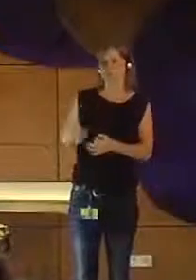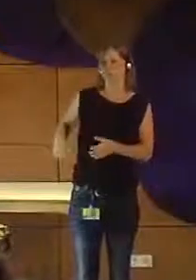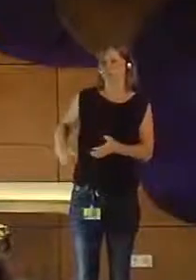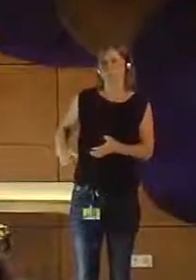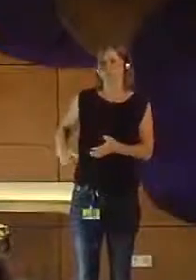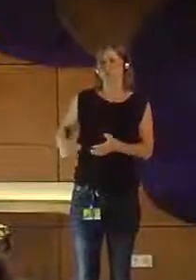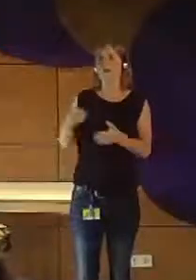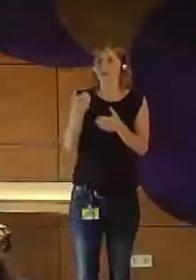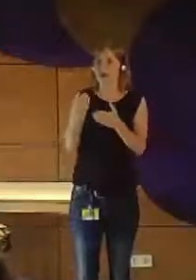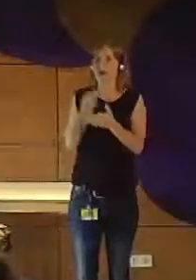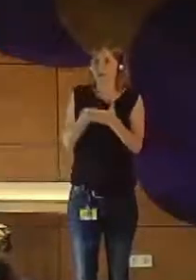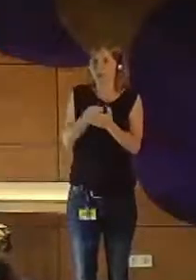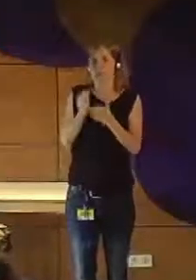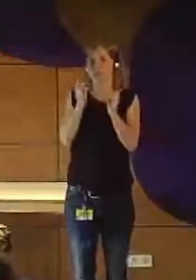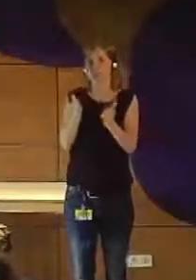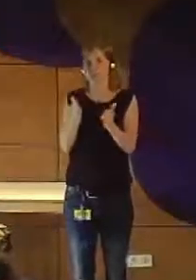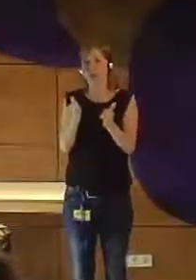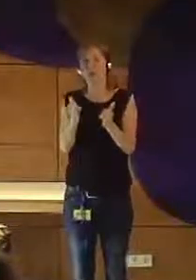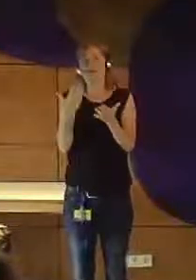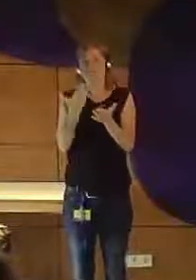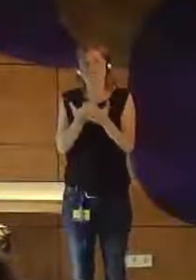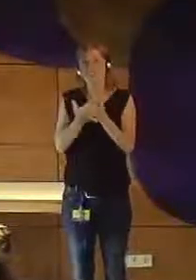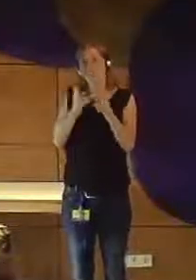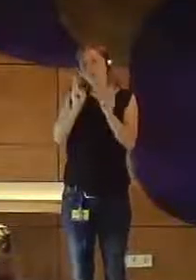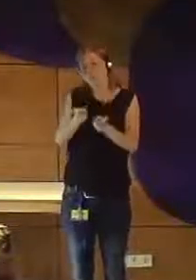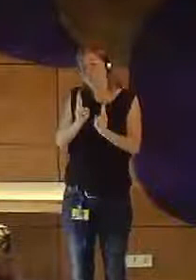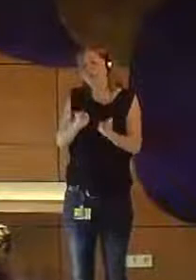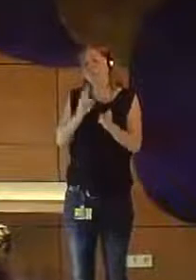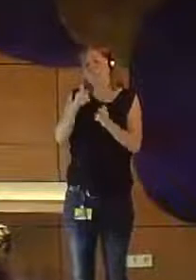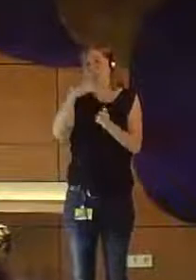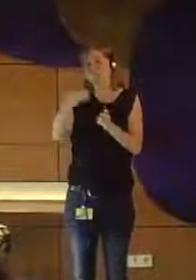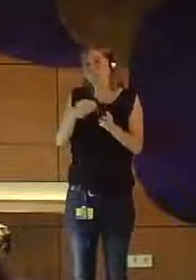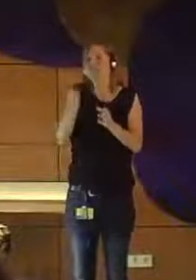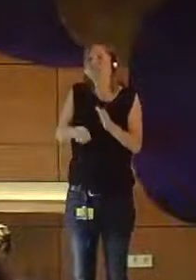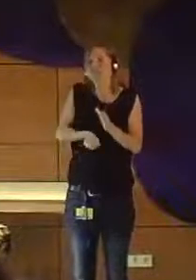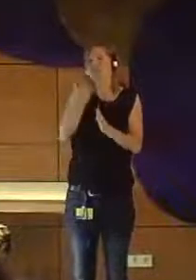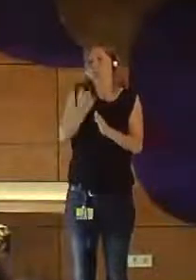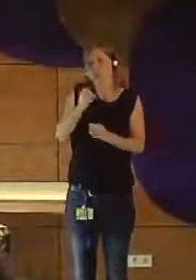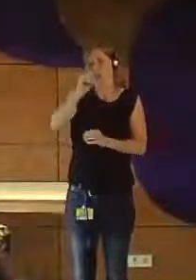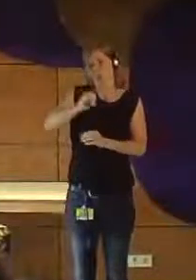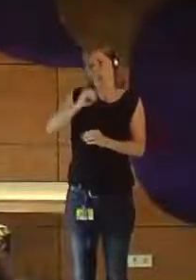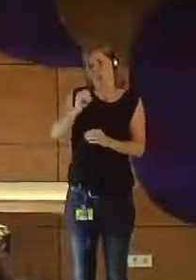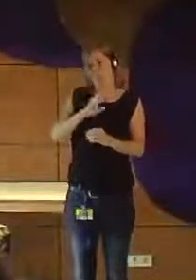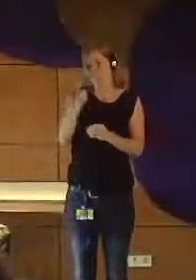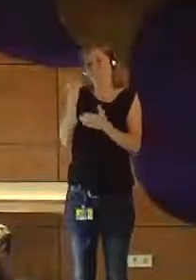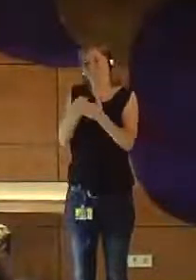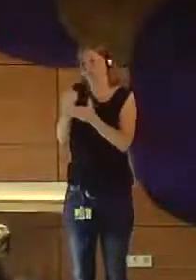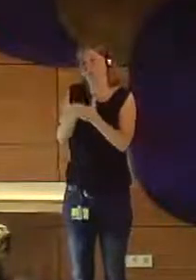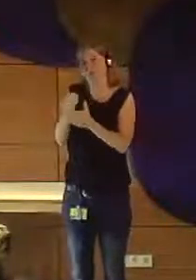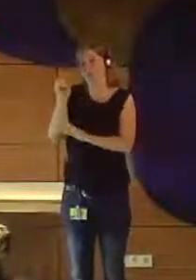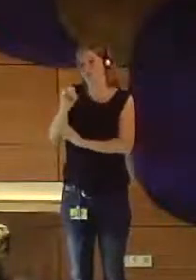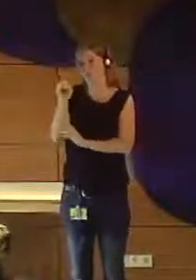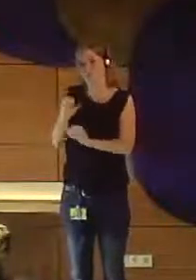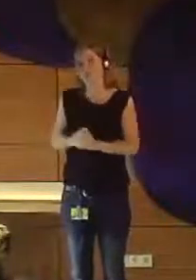natural estrogen rather than synthetic. So so women and girls who are on the oral contraceptive pill,